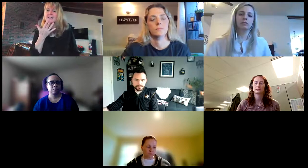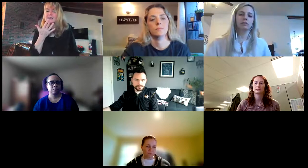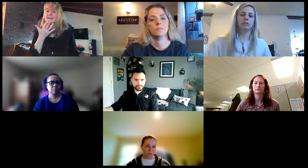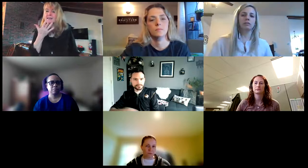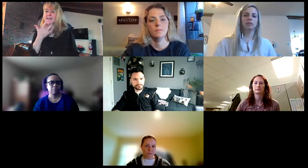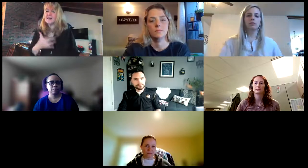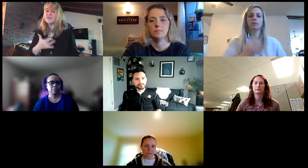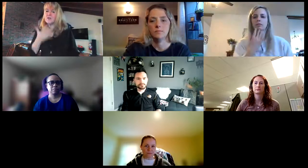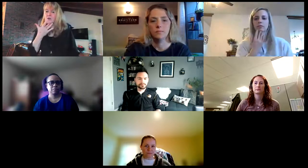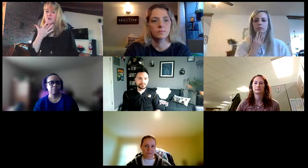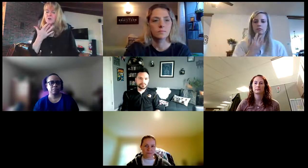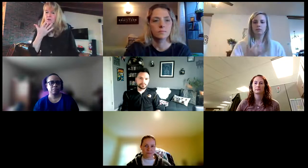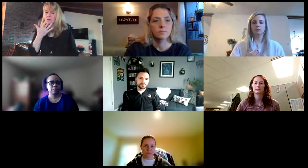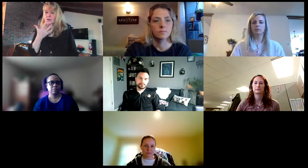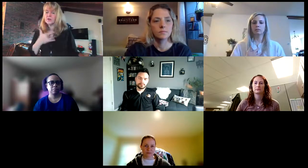This is lucky. So